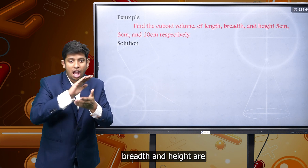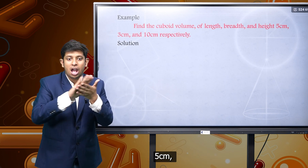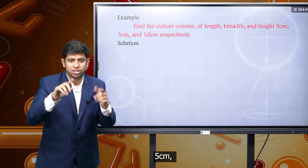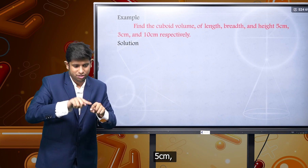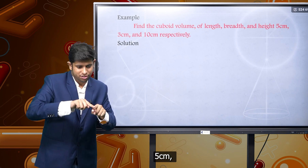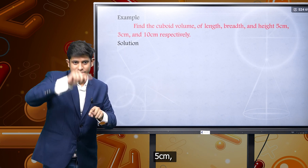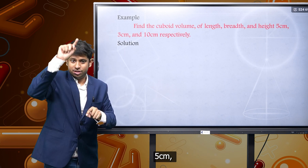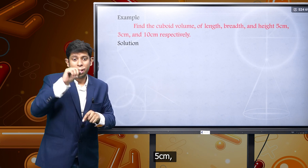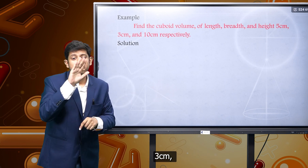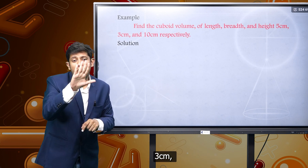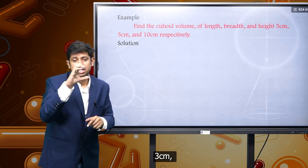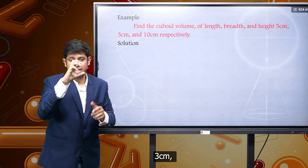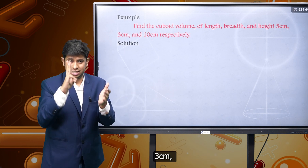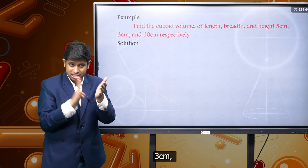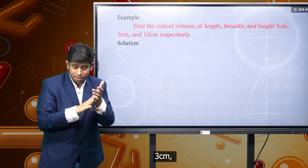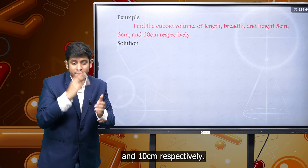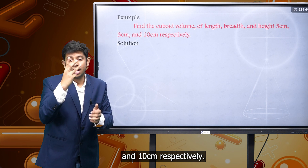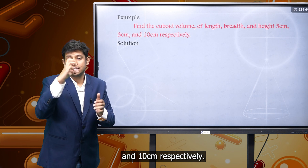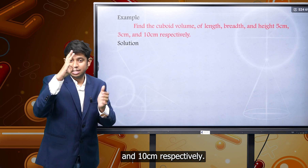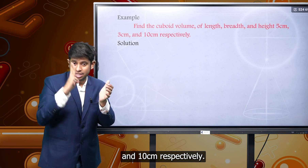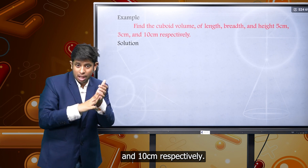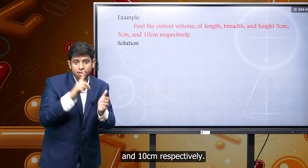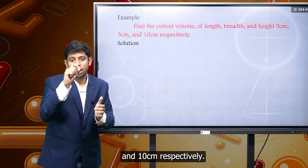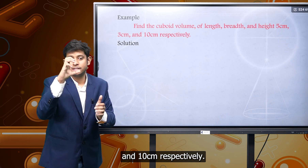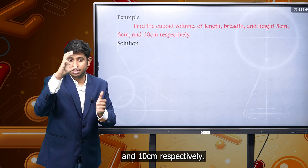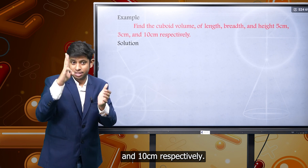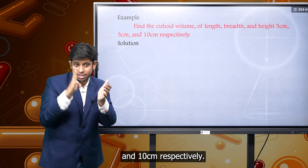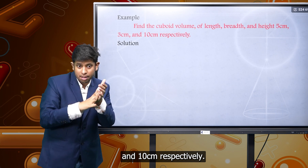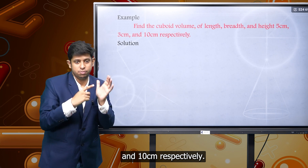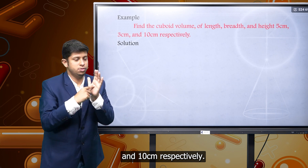5 cm, 3 cm and 10 cm respectively.